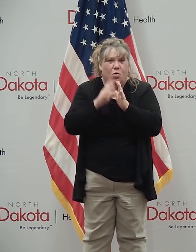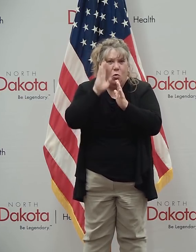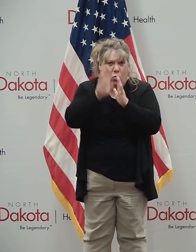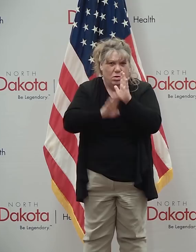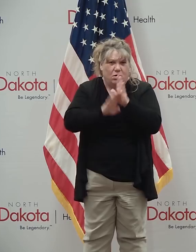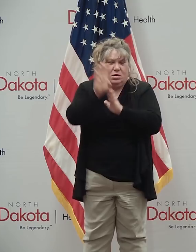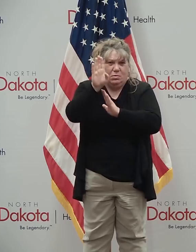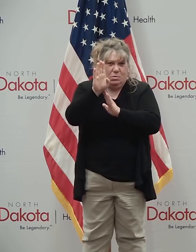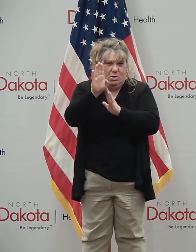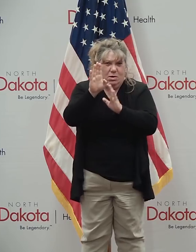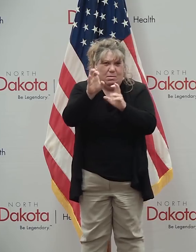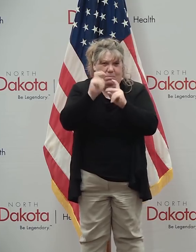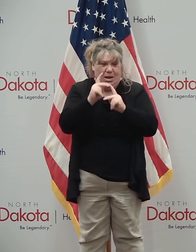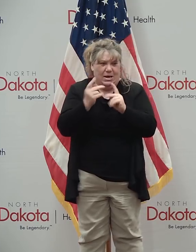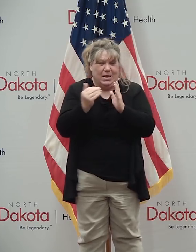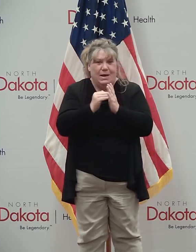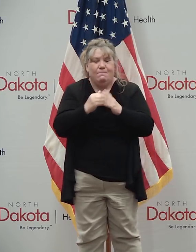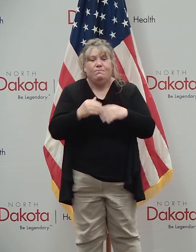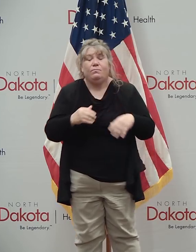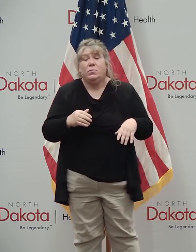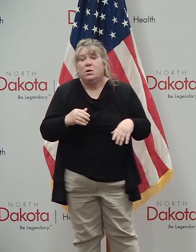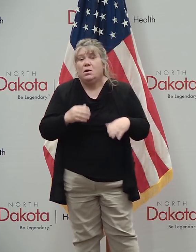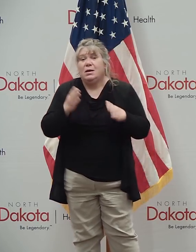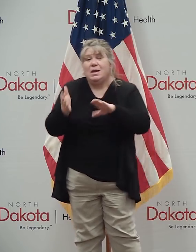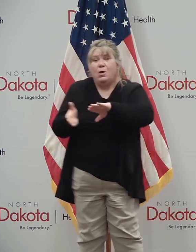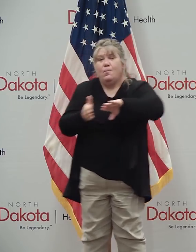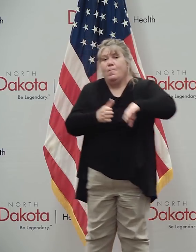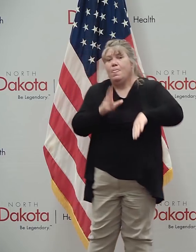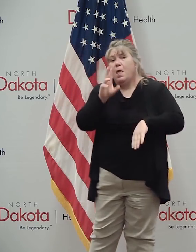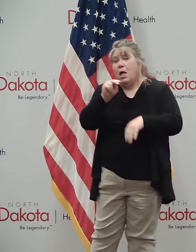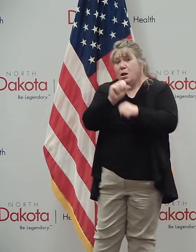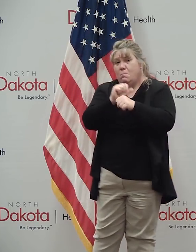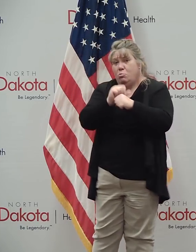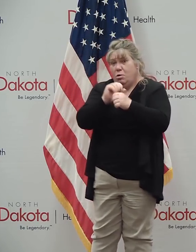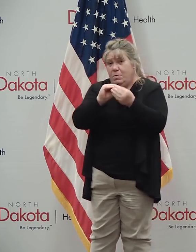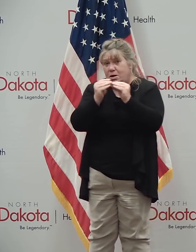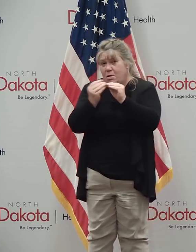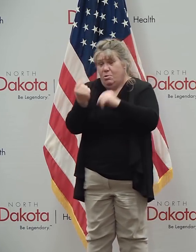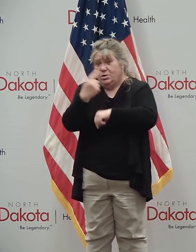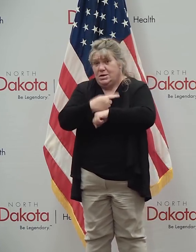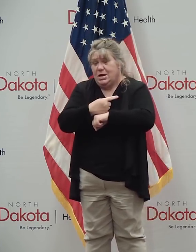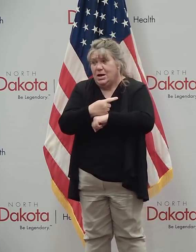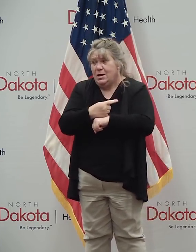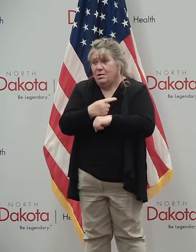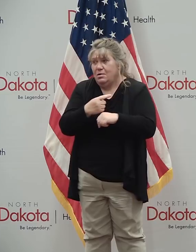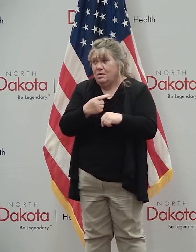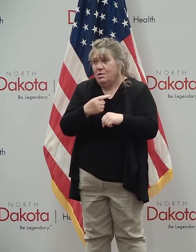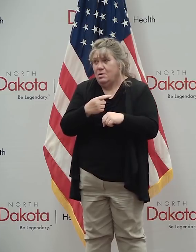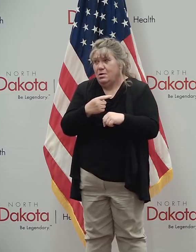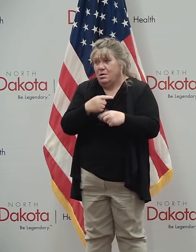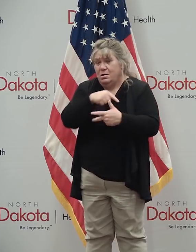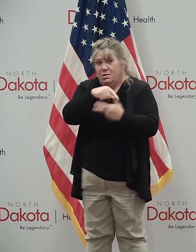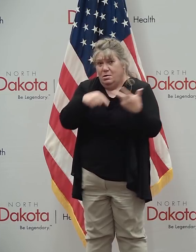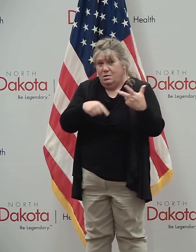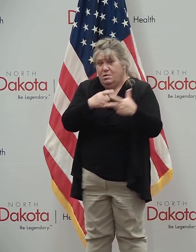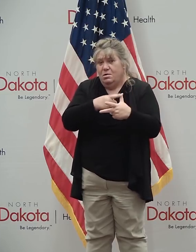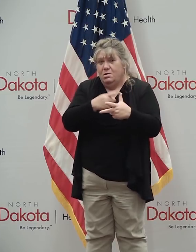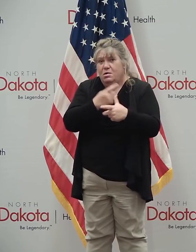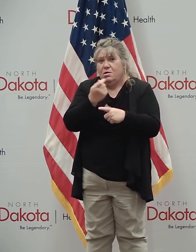returns globally. The unemployment numbers for today are the